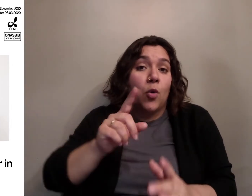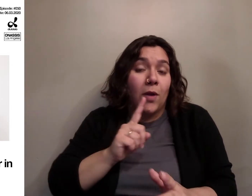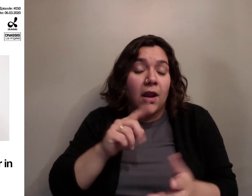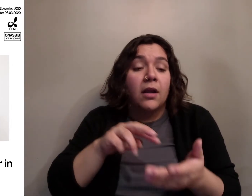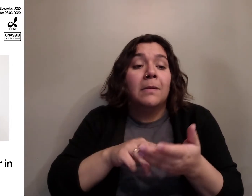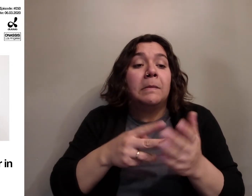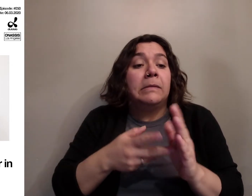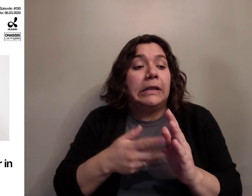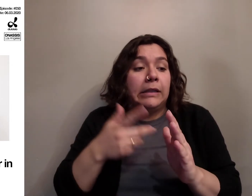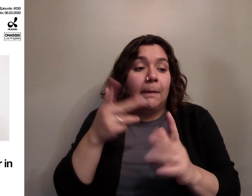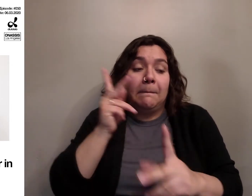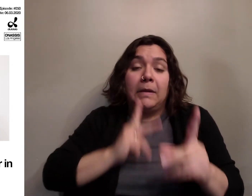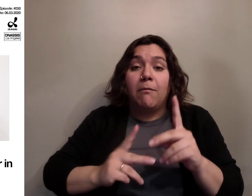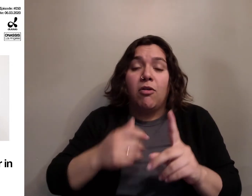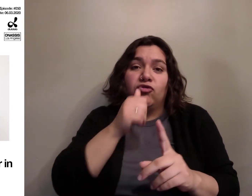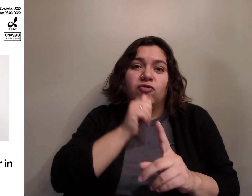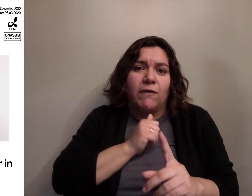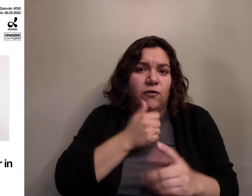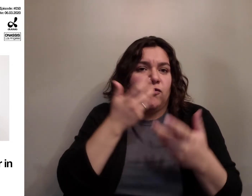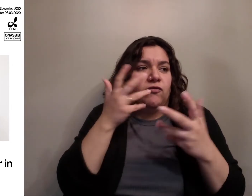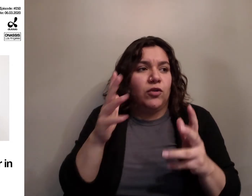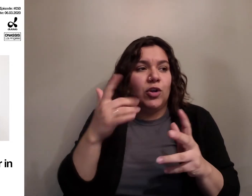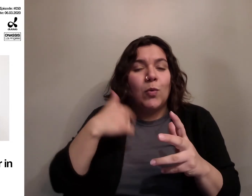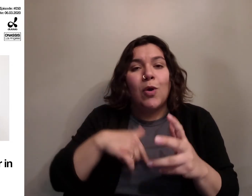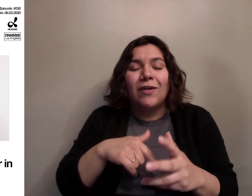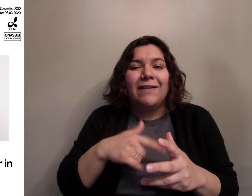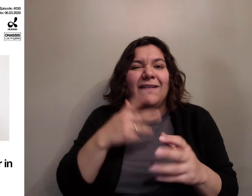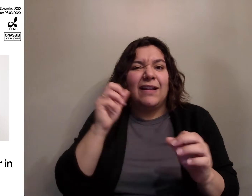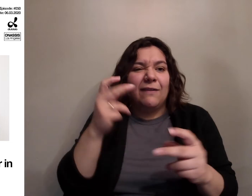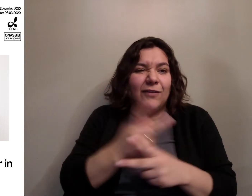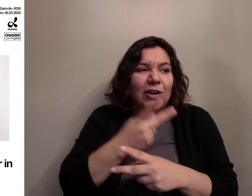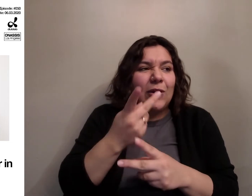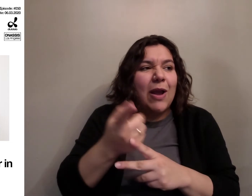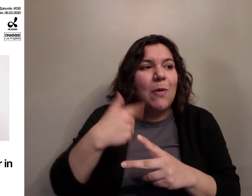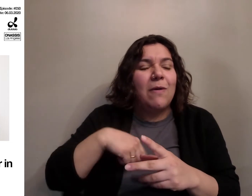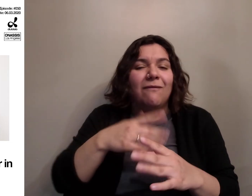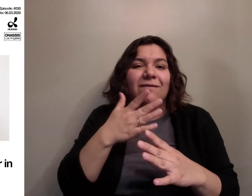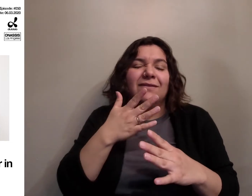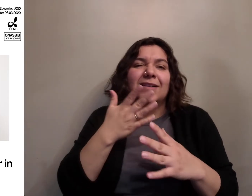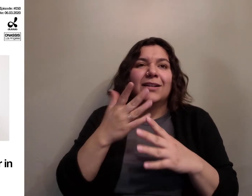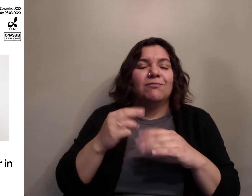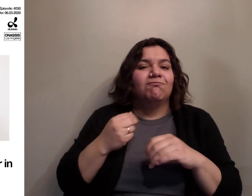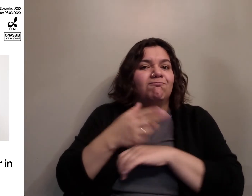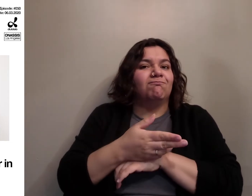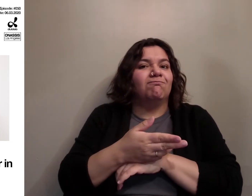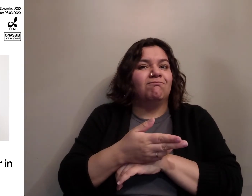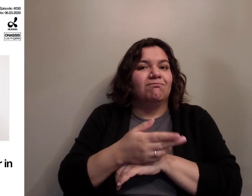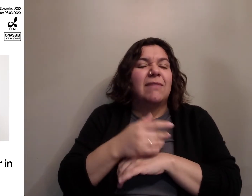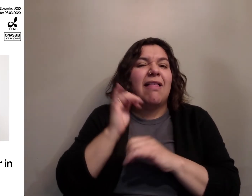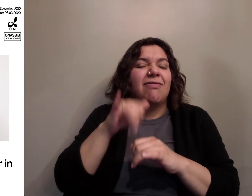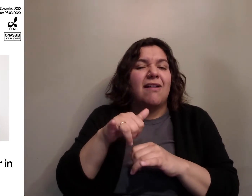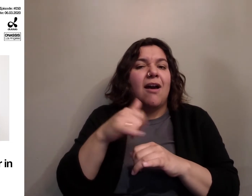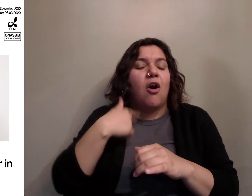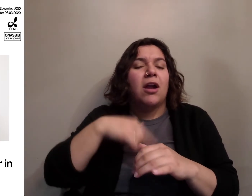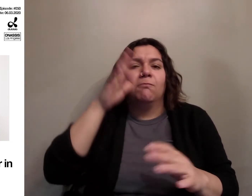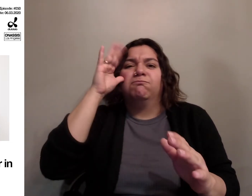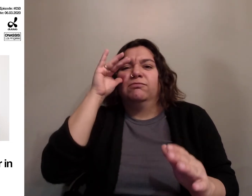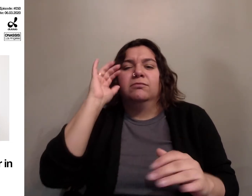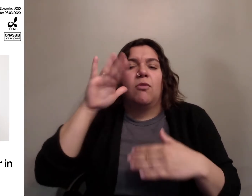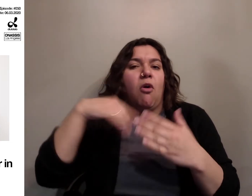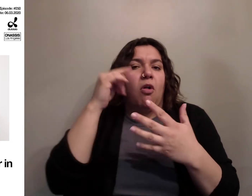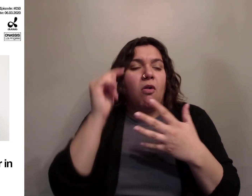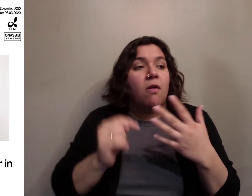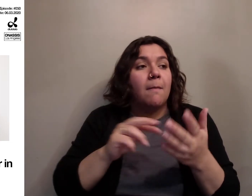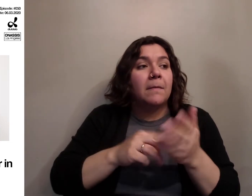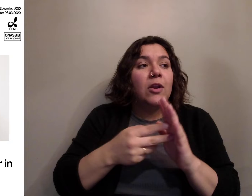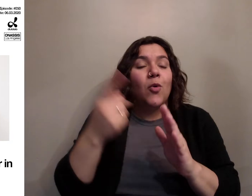the role of poetry and where are we and what our people have, suffered through and what we've endured and what we've overcome and our resistance and